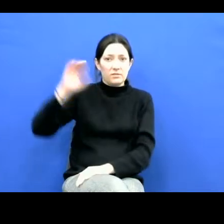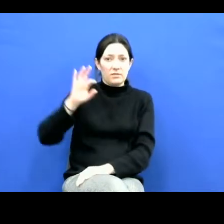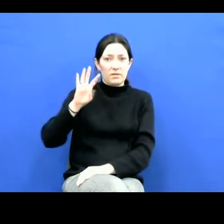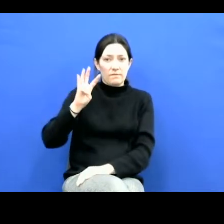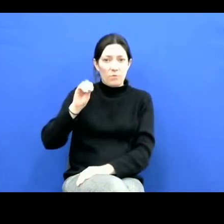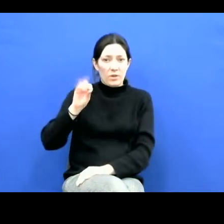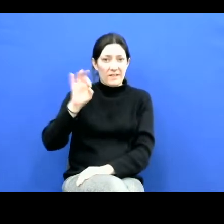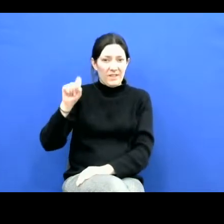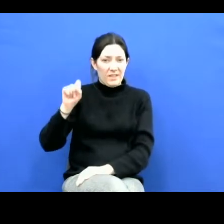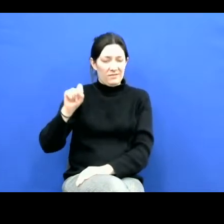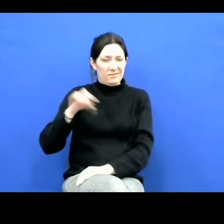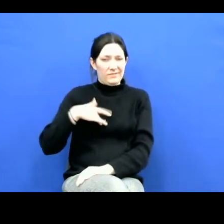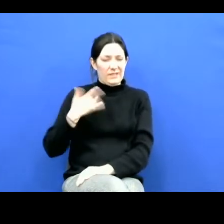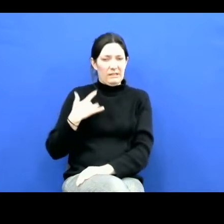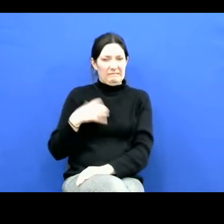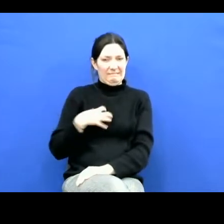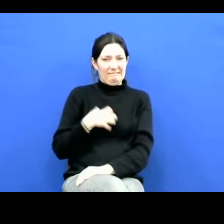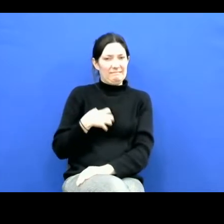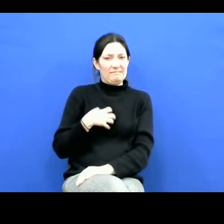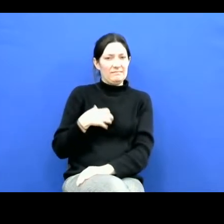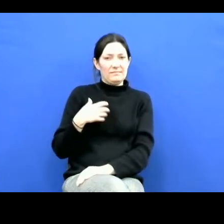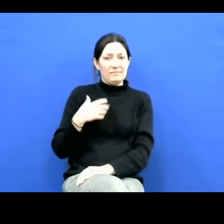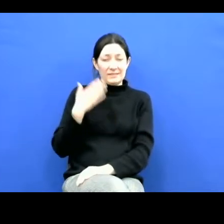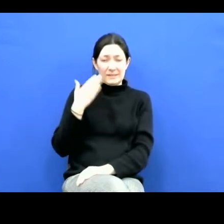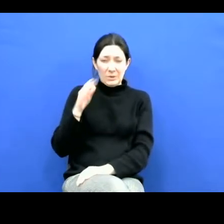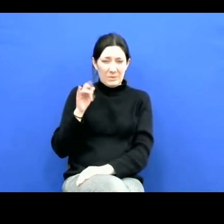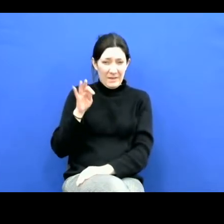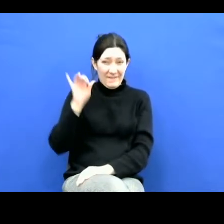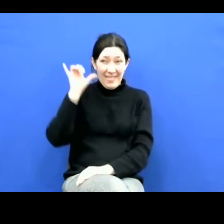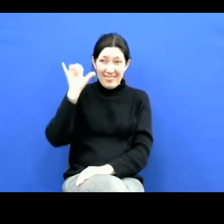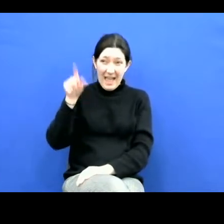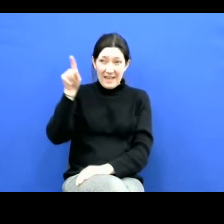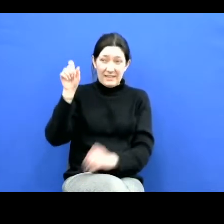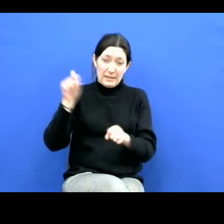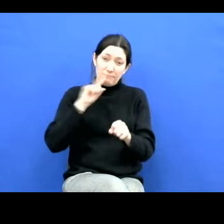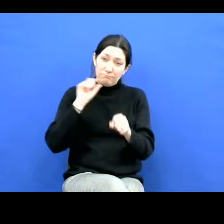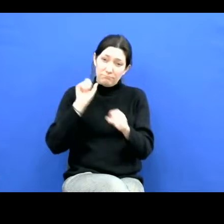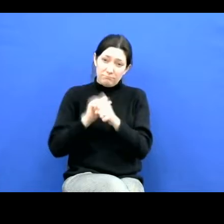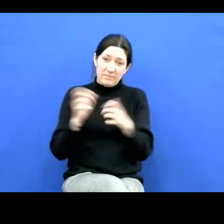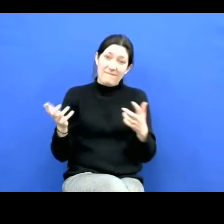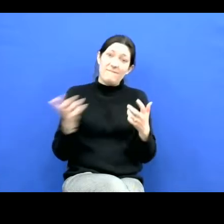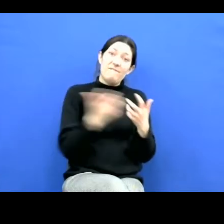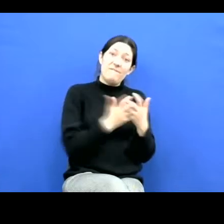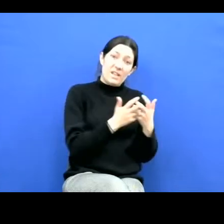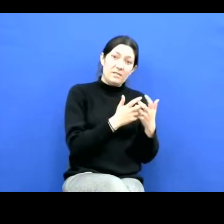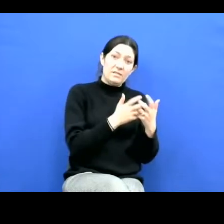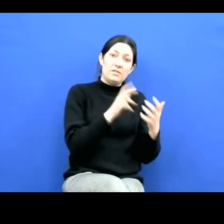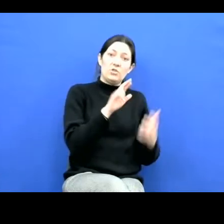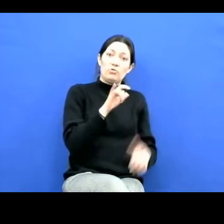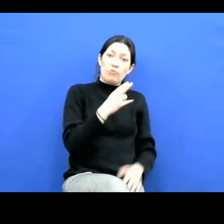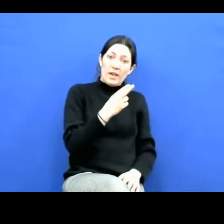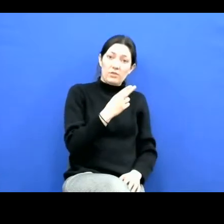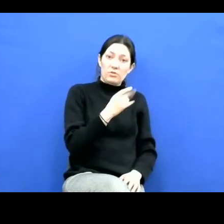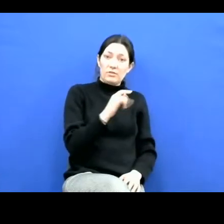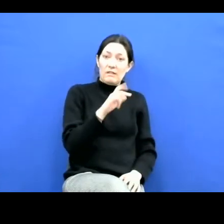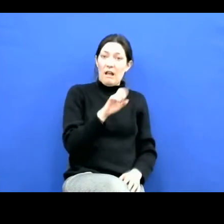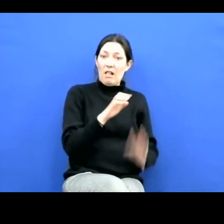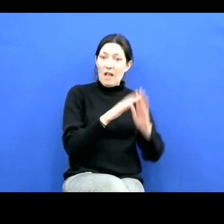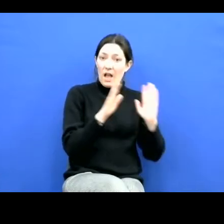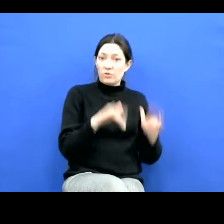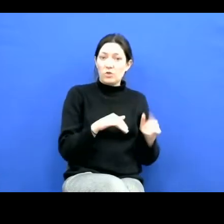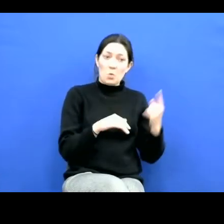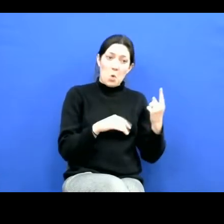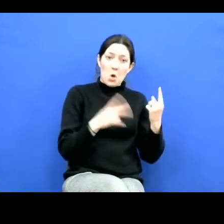we have issue with. I don't know if you can make that fit in with, ranch style houses that are 1-story